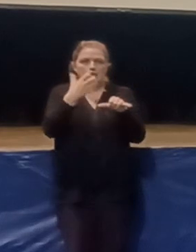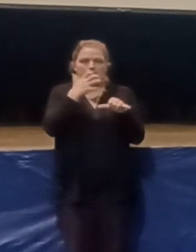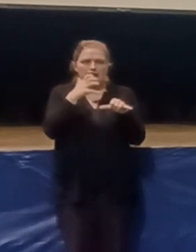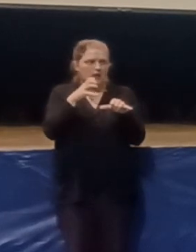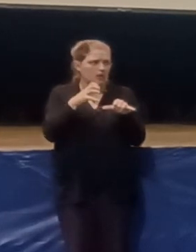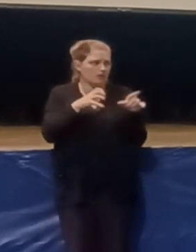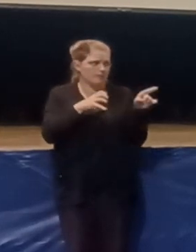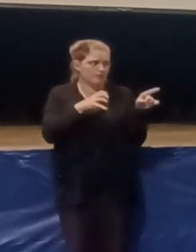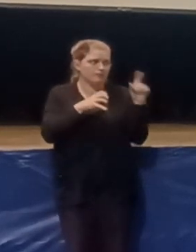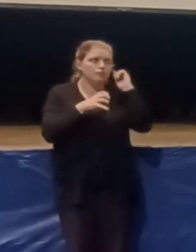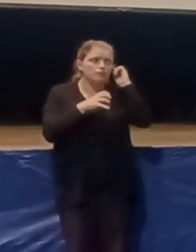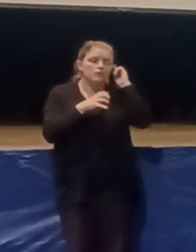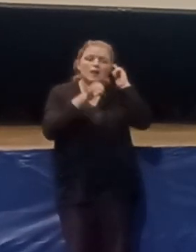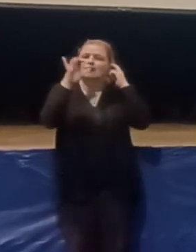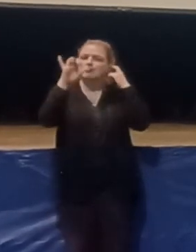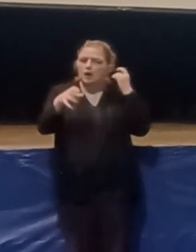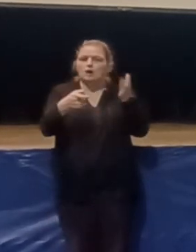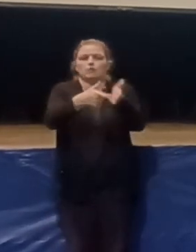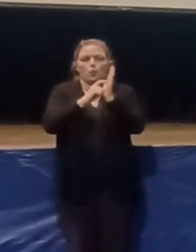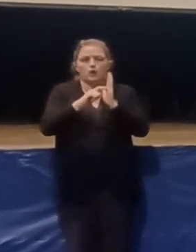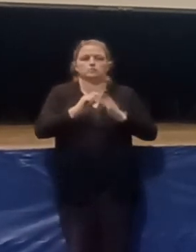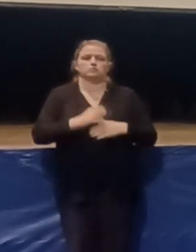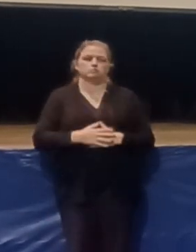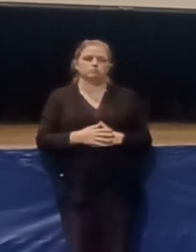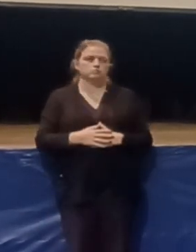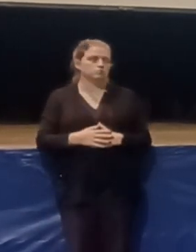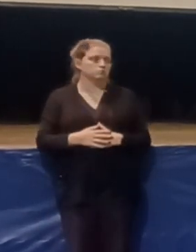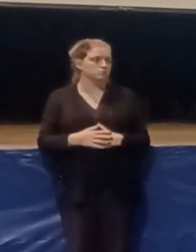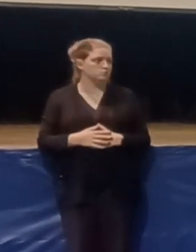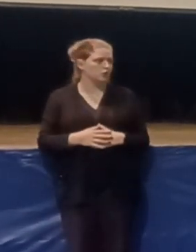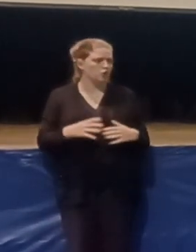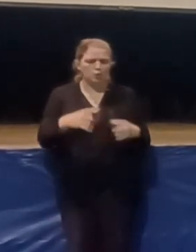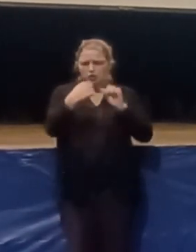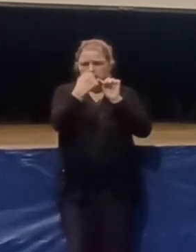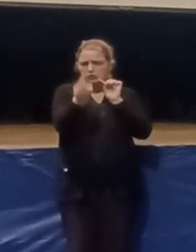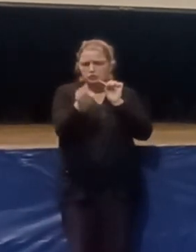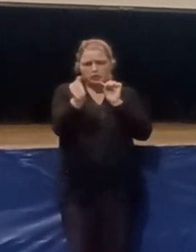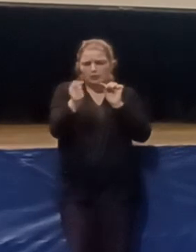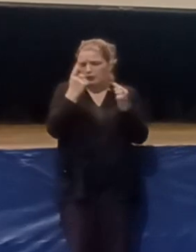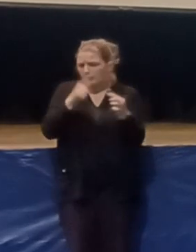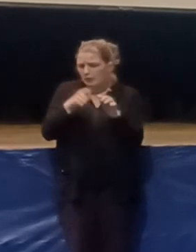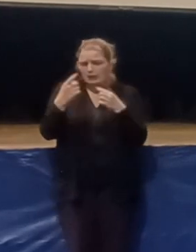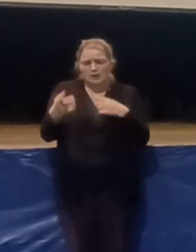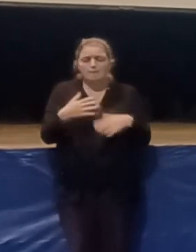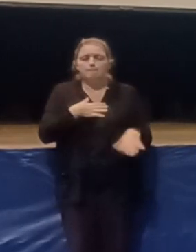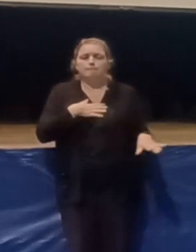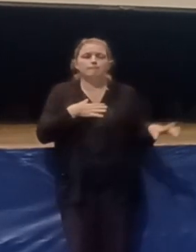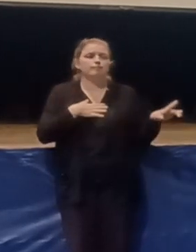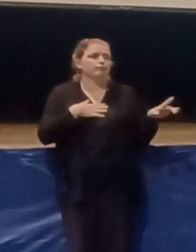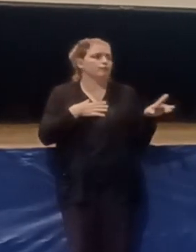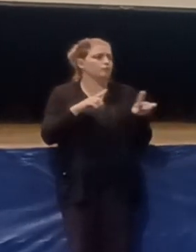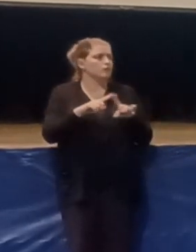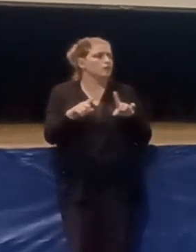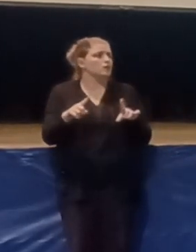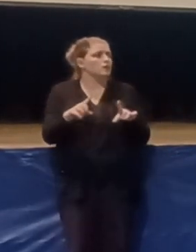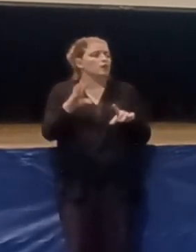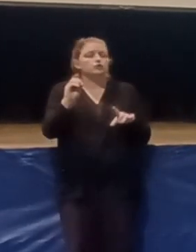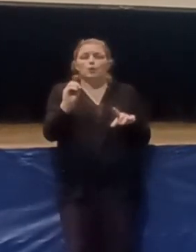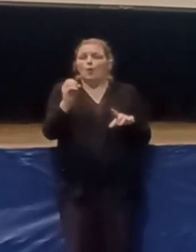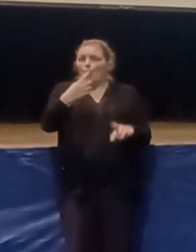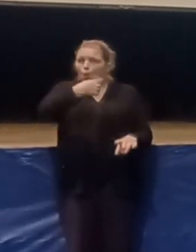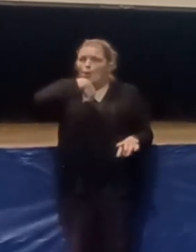It absolutely requires, and you can disagree. No, I'm happy to discuss. And so we